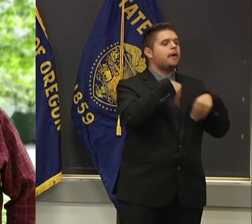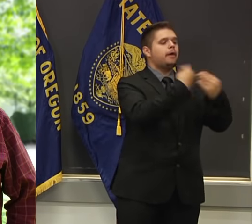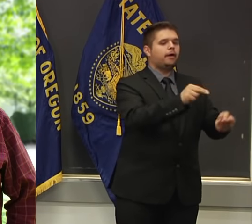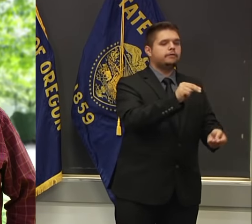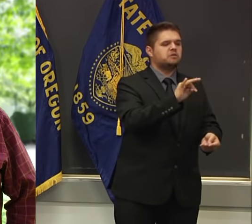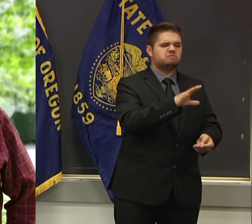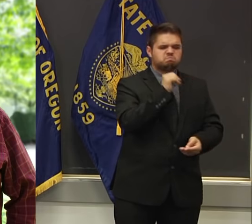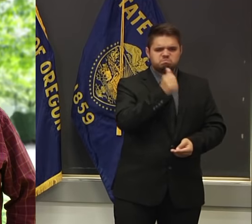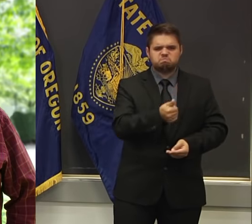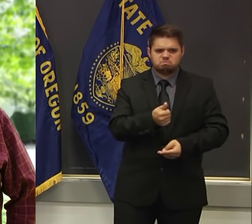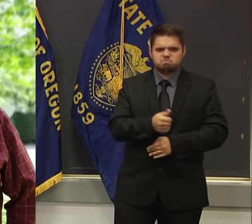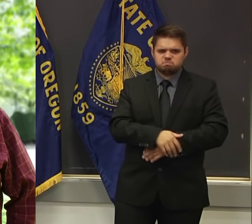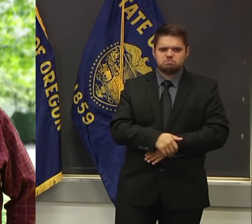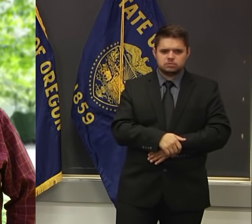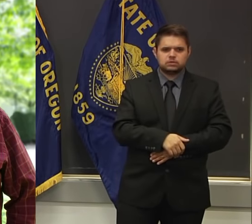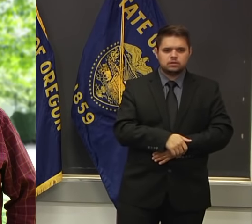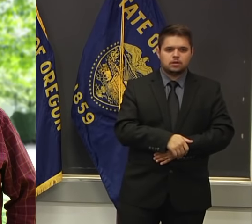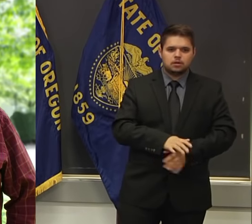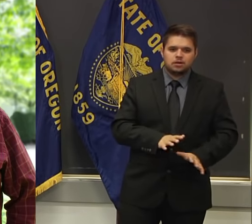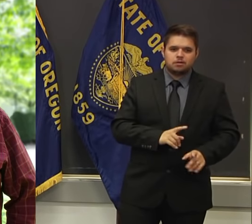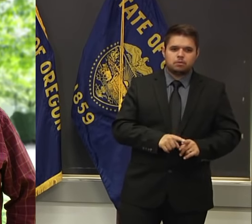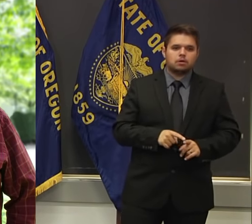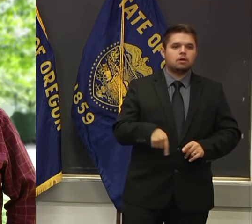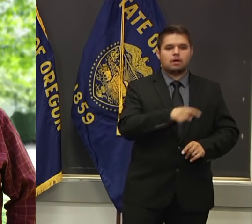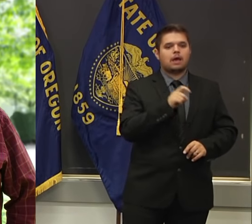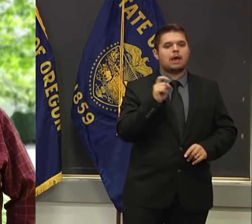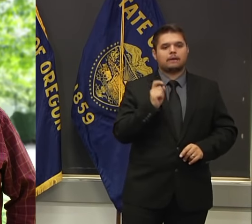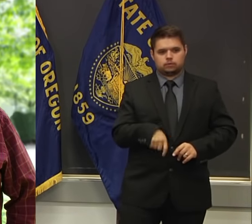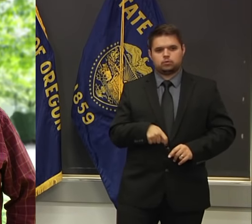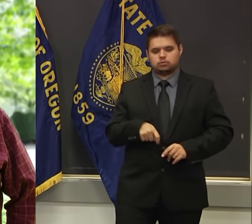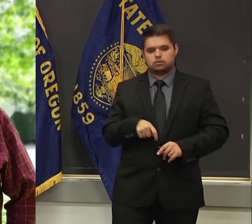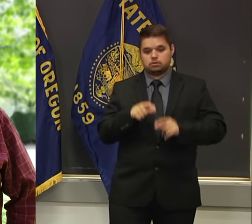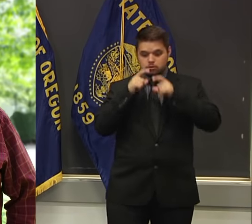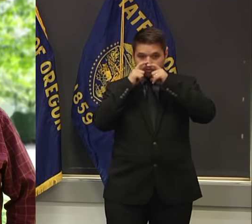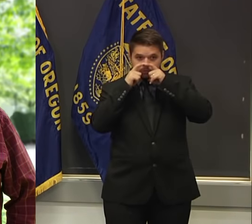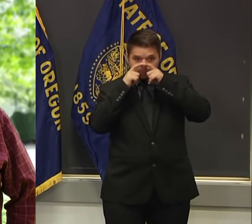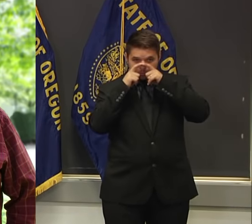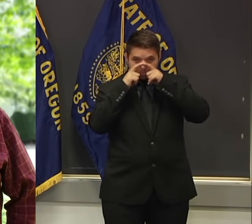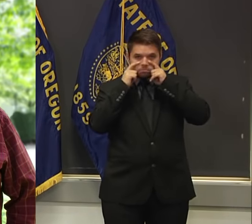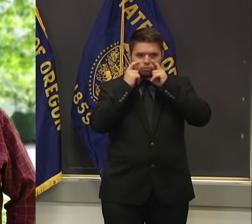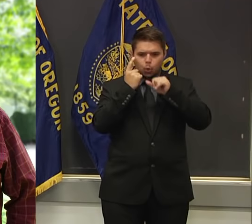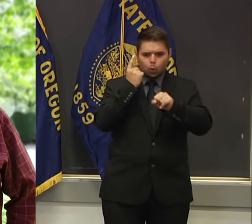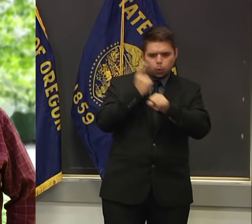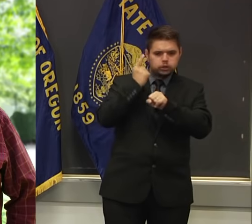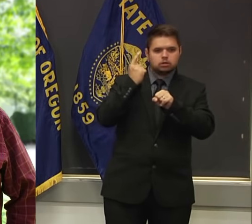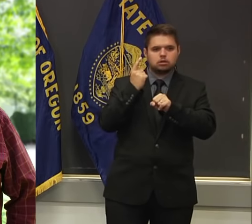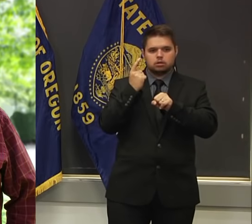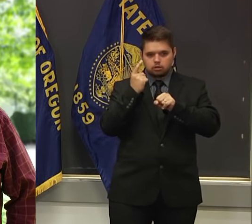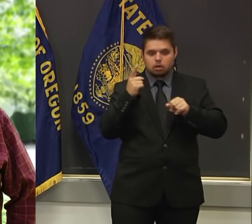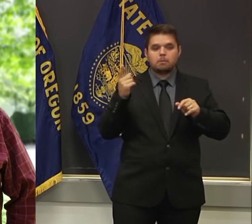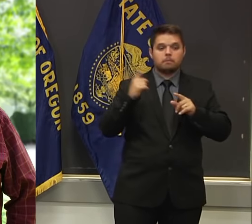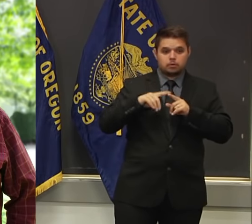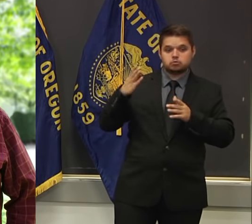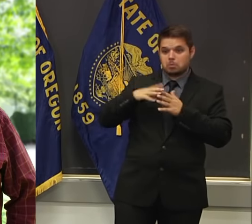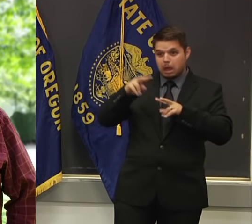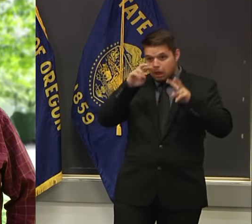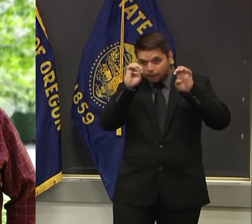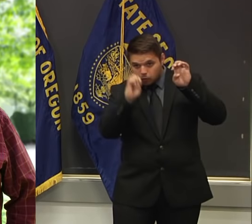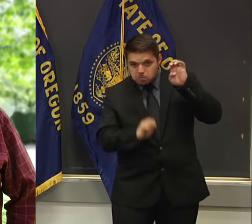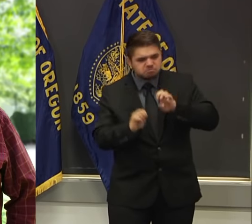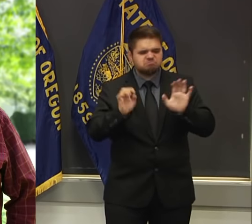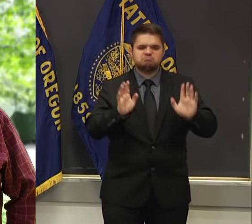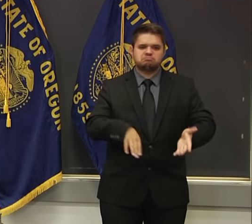appropriately fitted, but that's separate from the medical screening and the medical evaluation. And Michael, I think